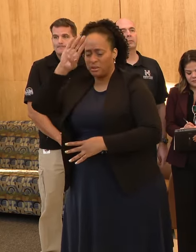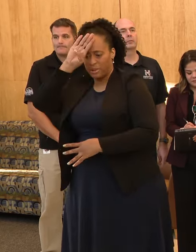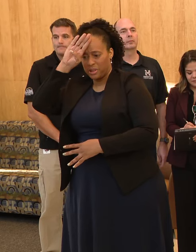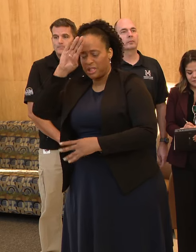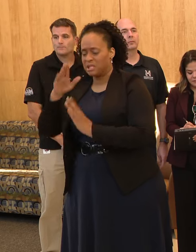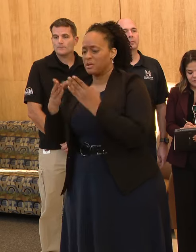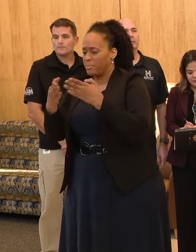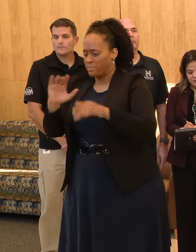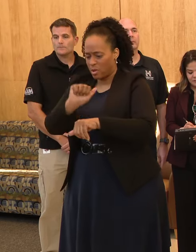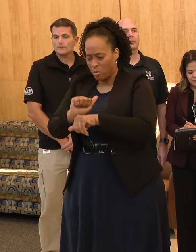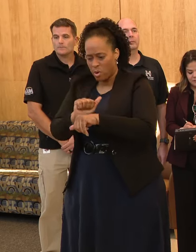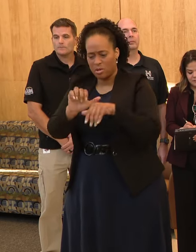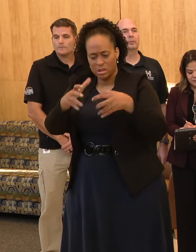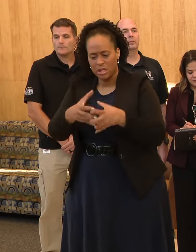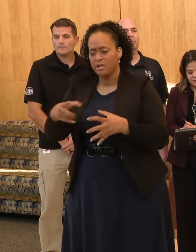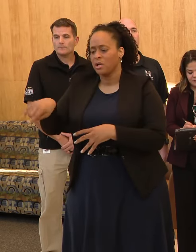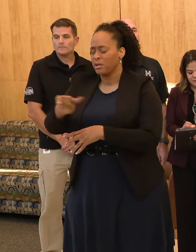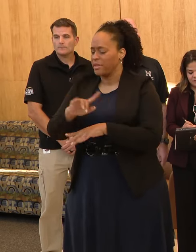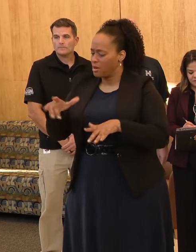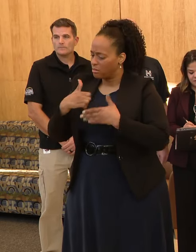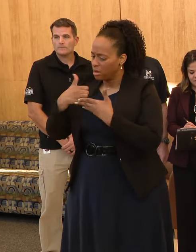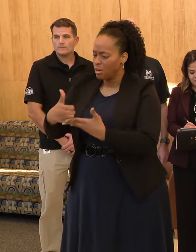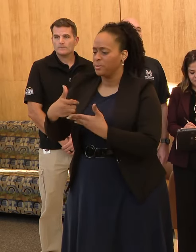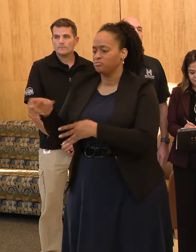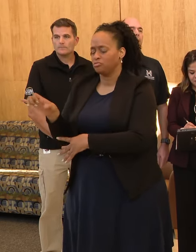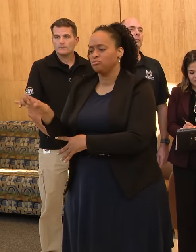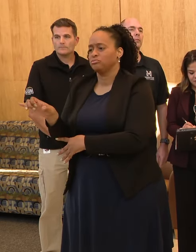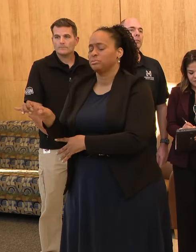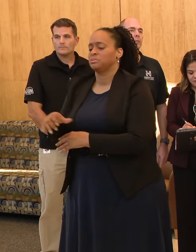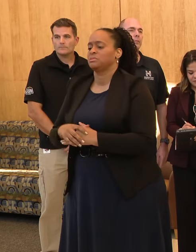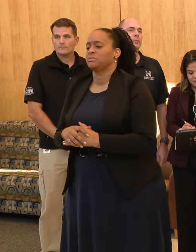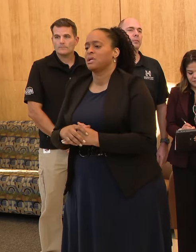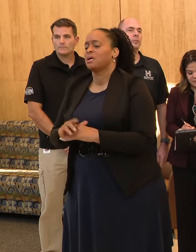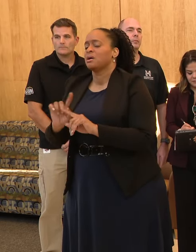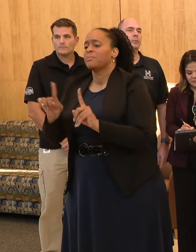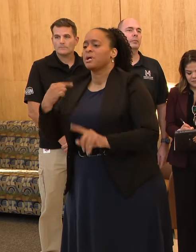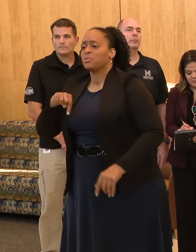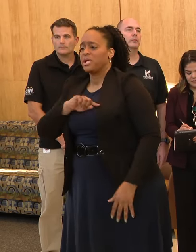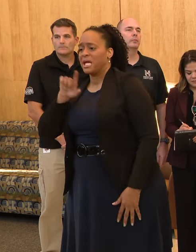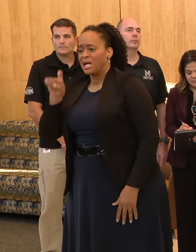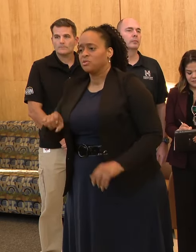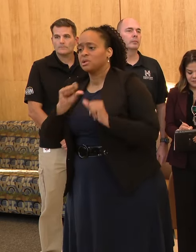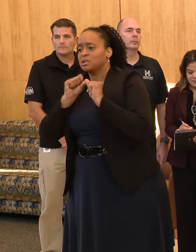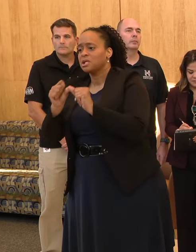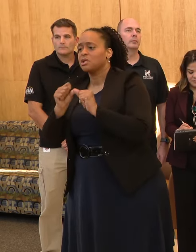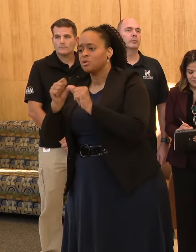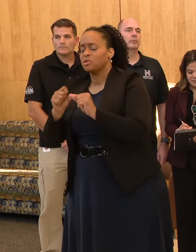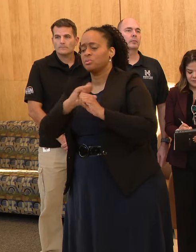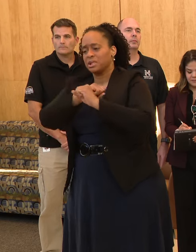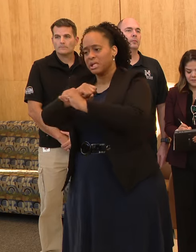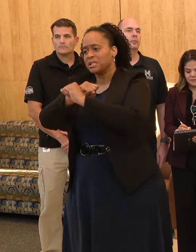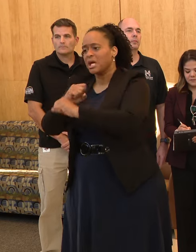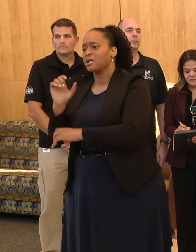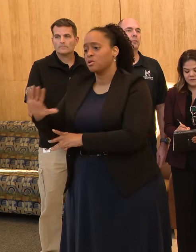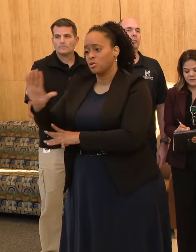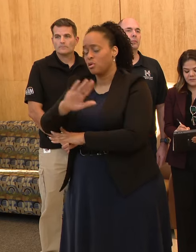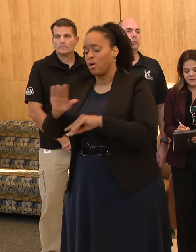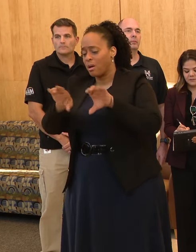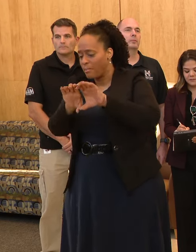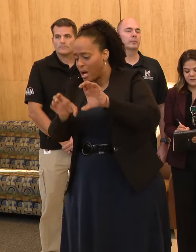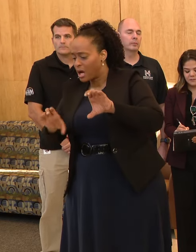is doing their part. But we have to continue to protect your